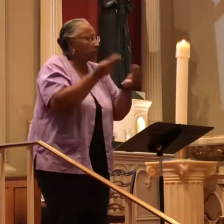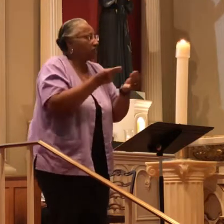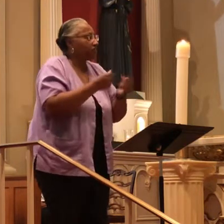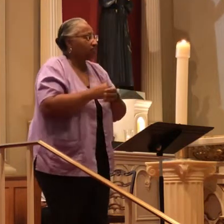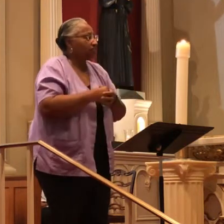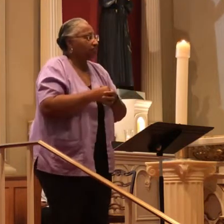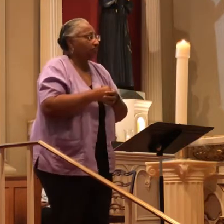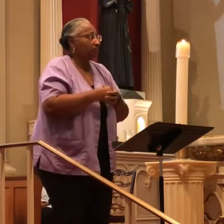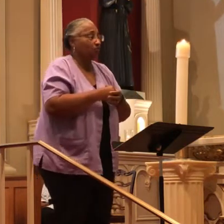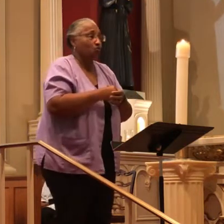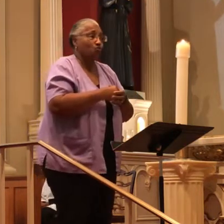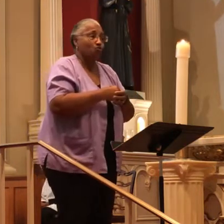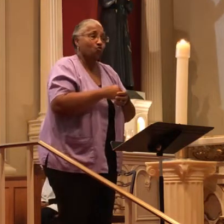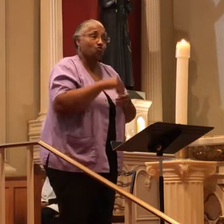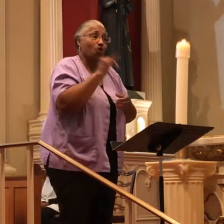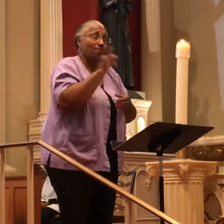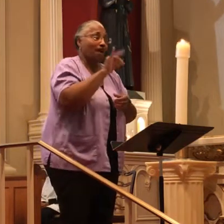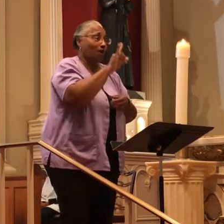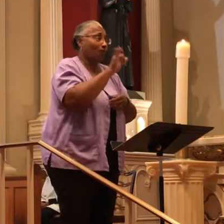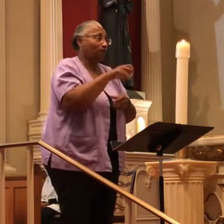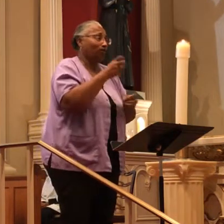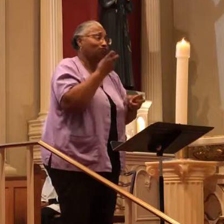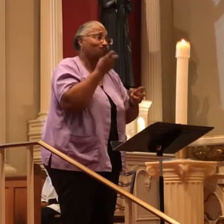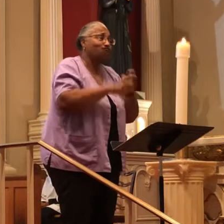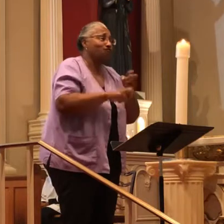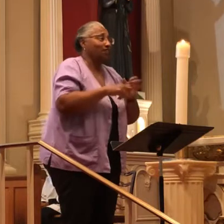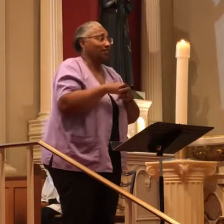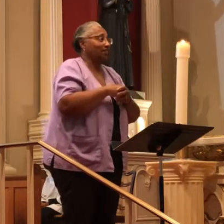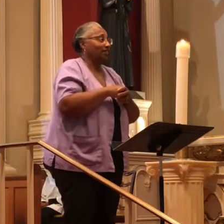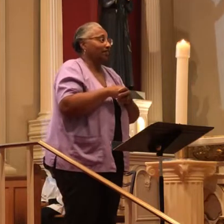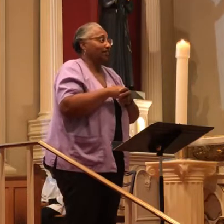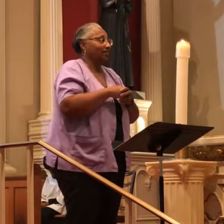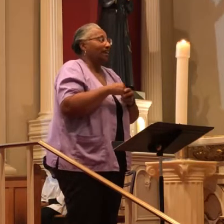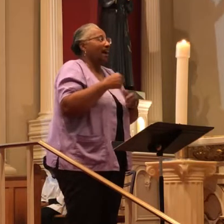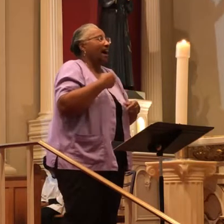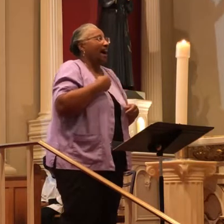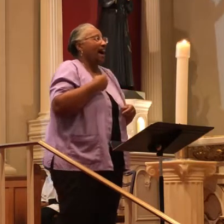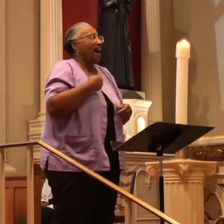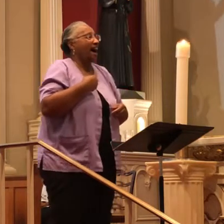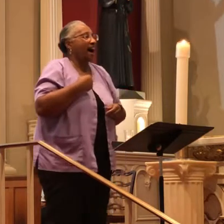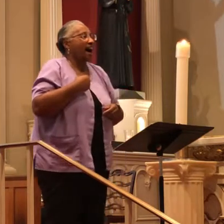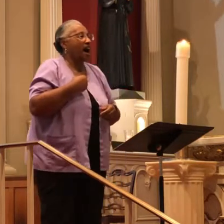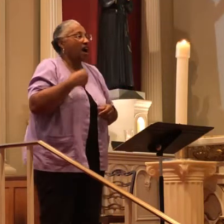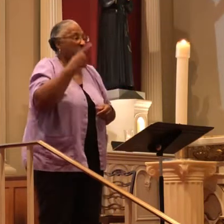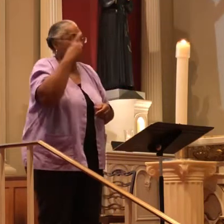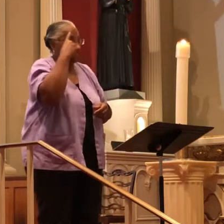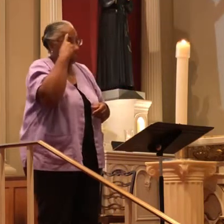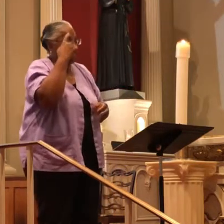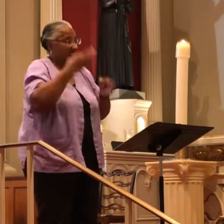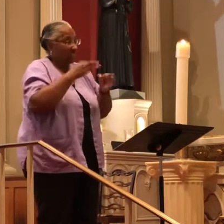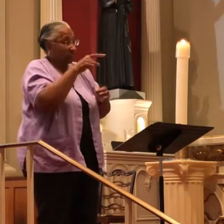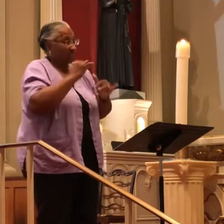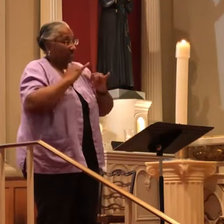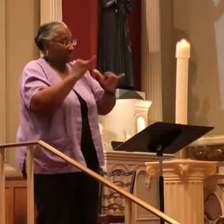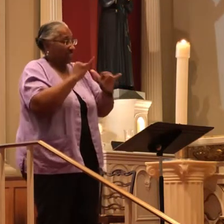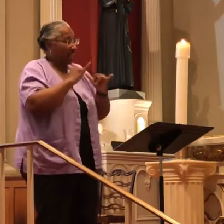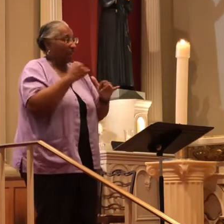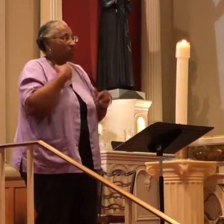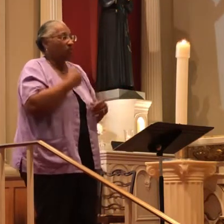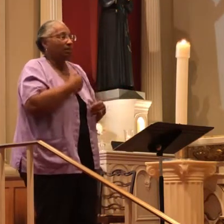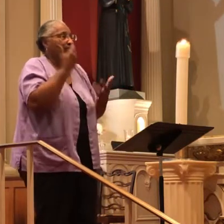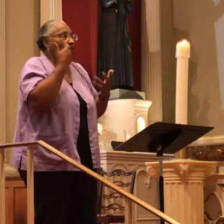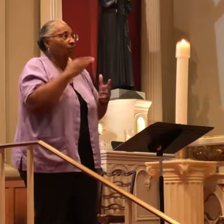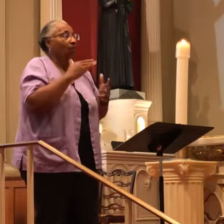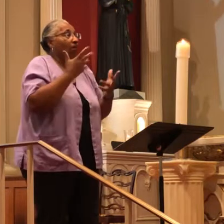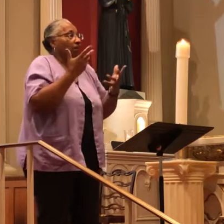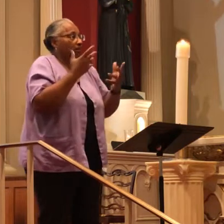tough question, because I assume that if you're like me, we wouldn't know where to begin. And a lot of things that we